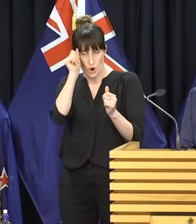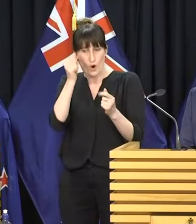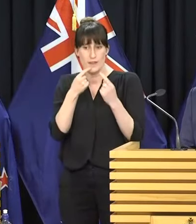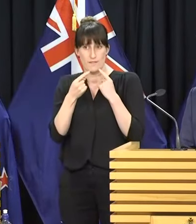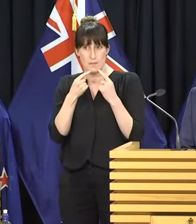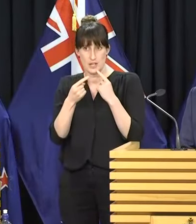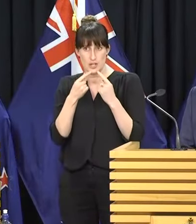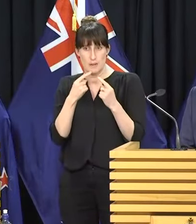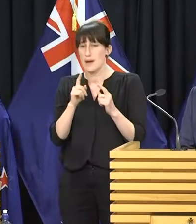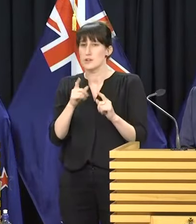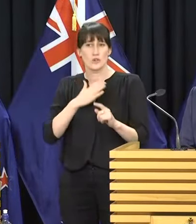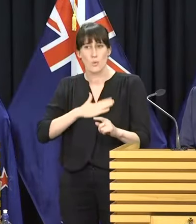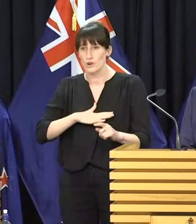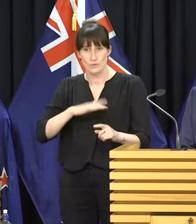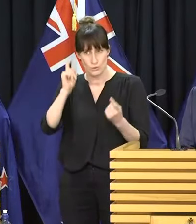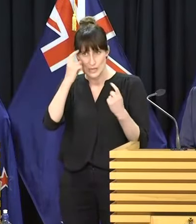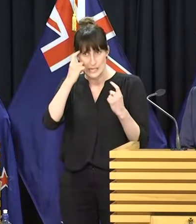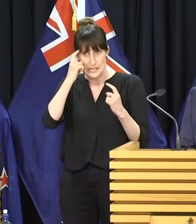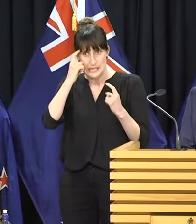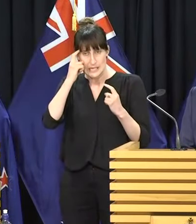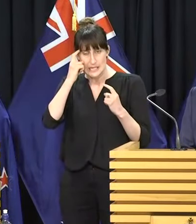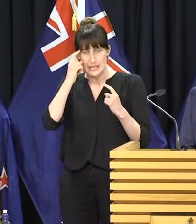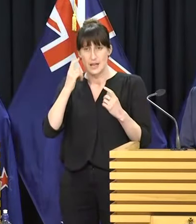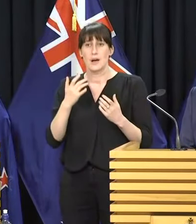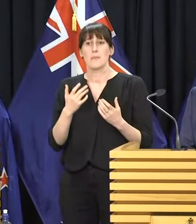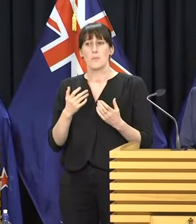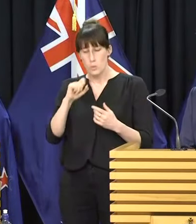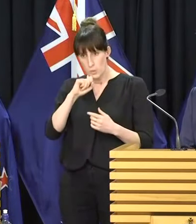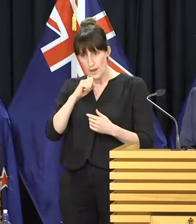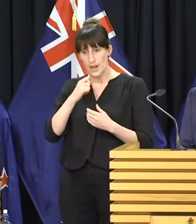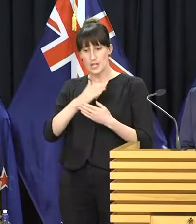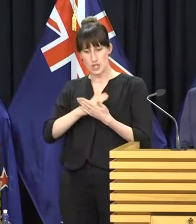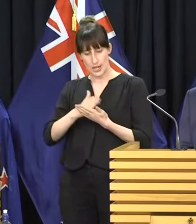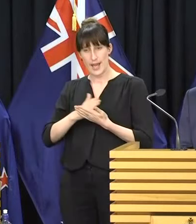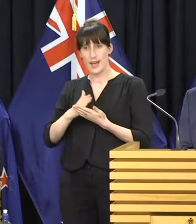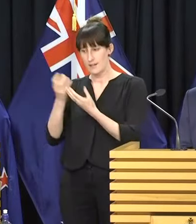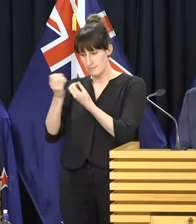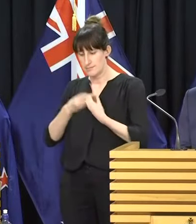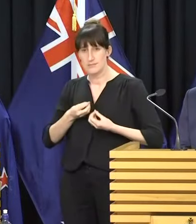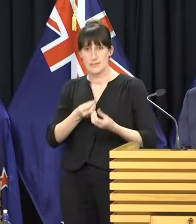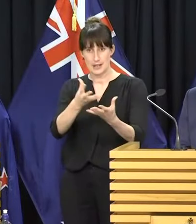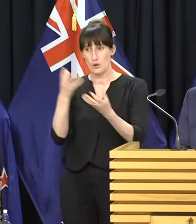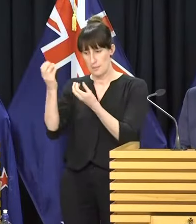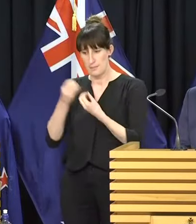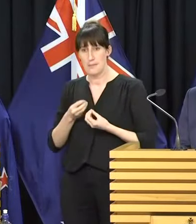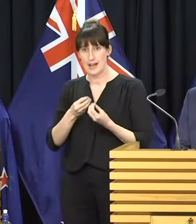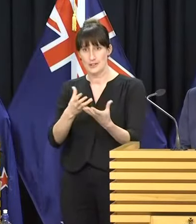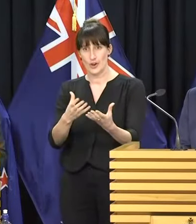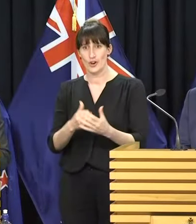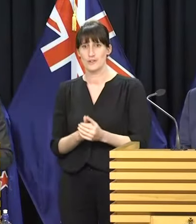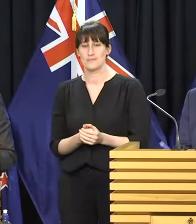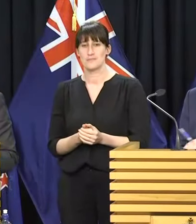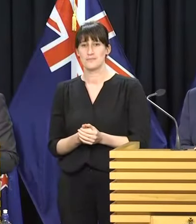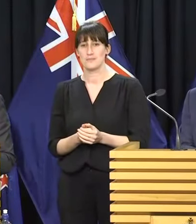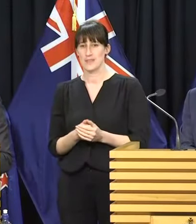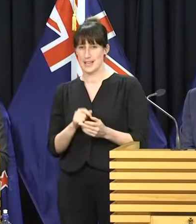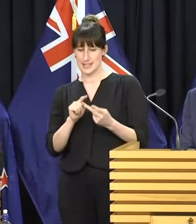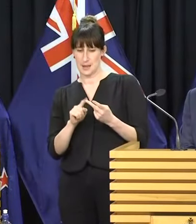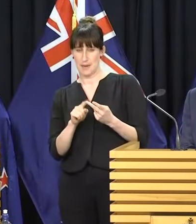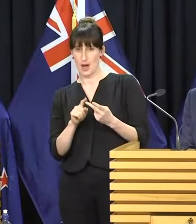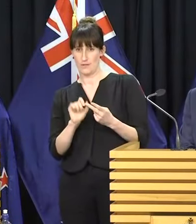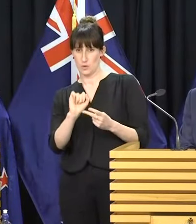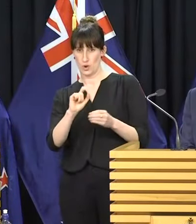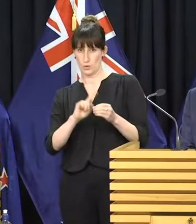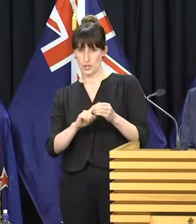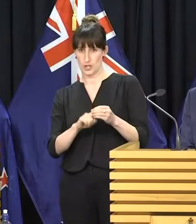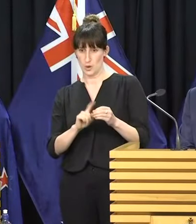of it, that we're investigating it, and that we will be transparent. We will share more information as it comes to hand. Just to answer the second part of your question around what